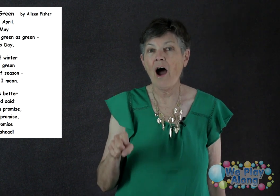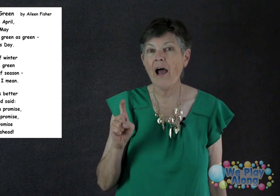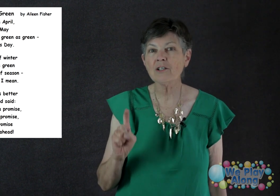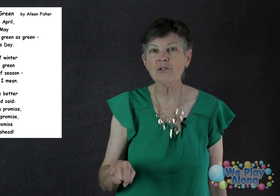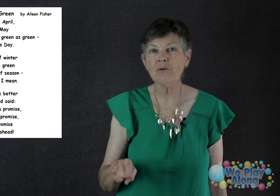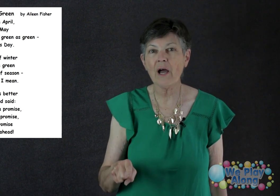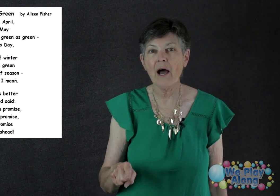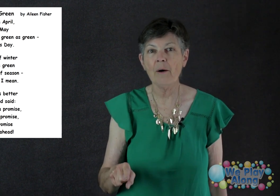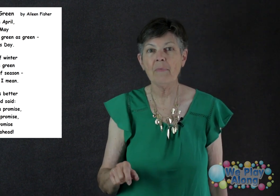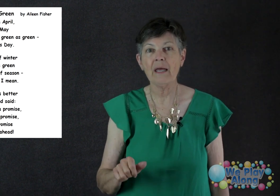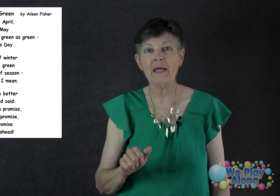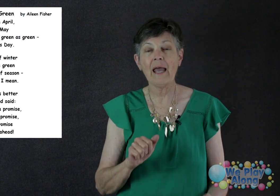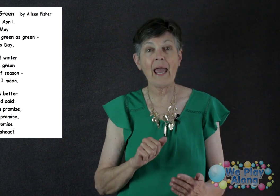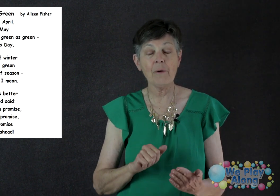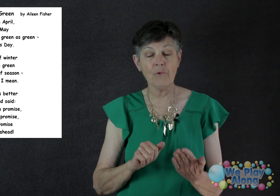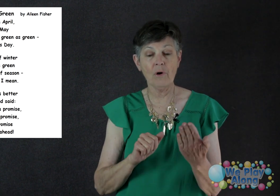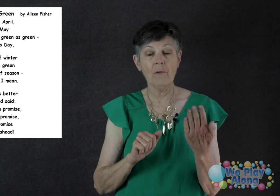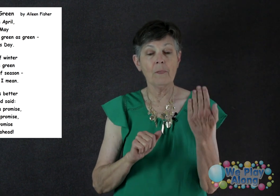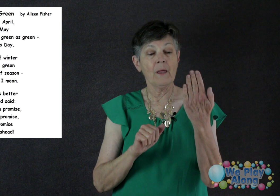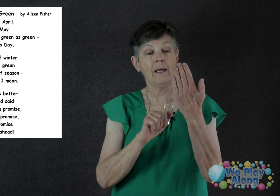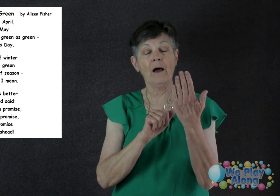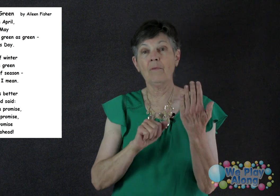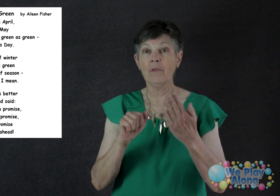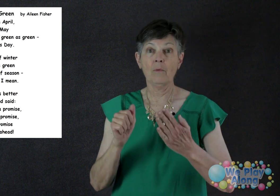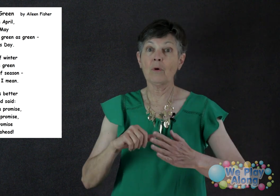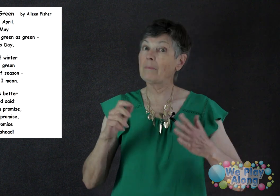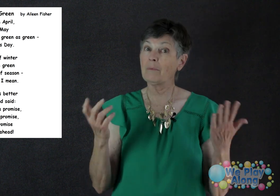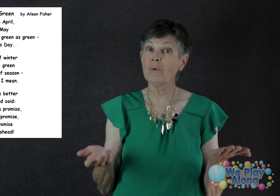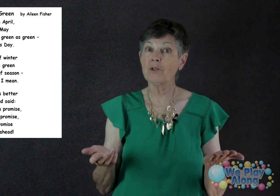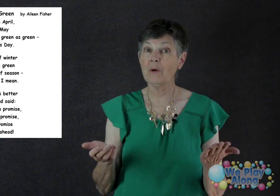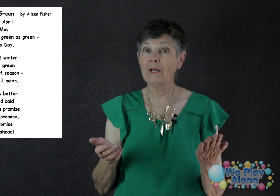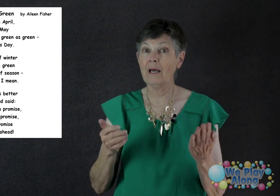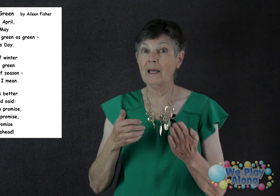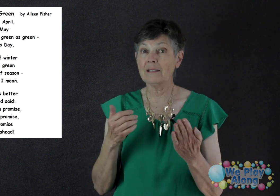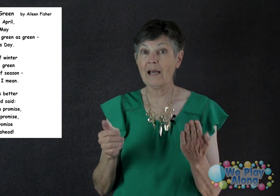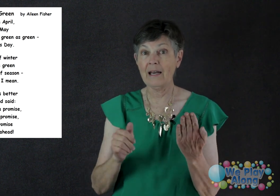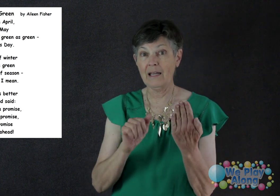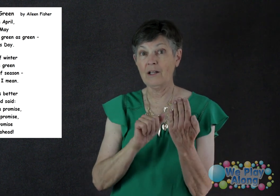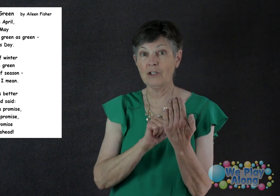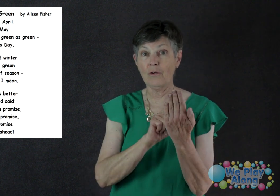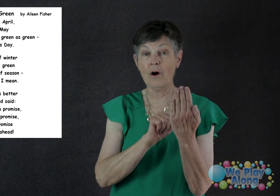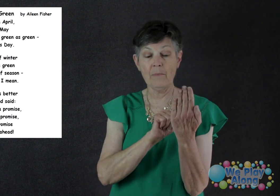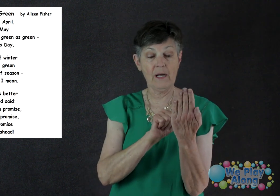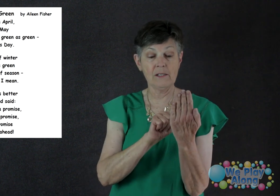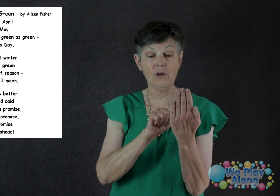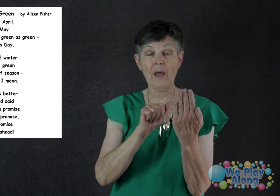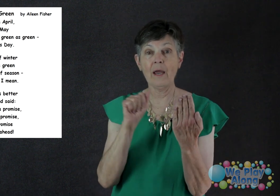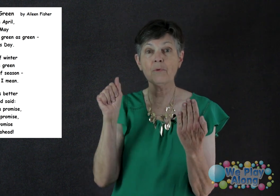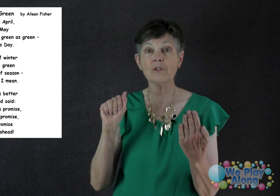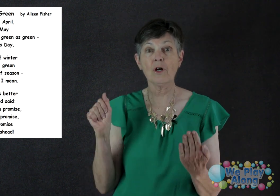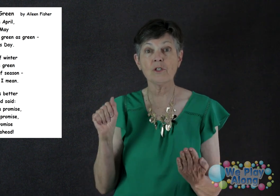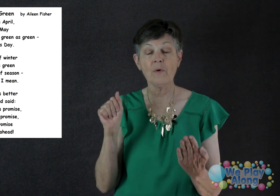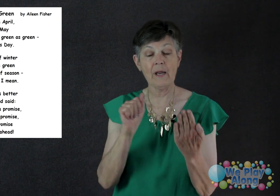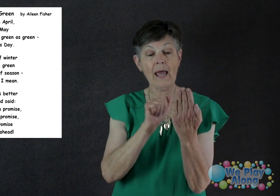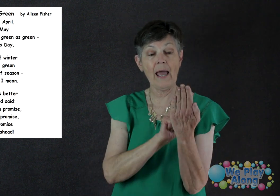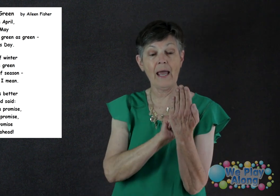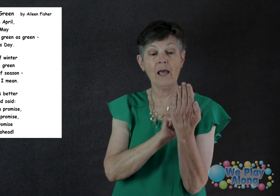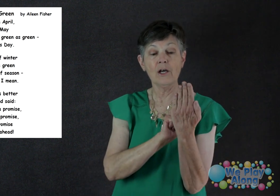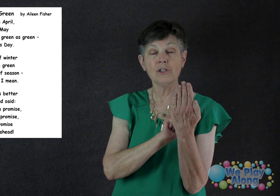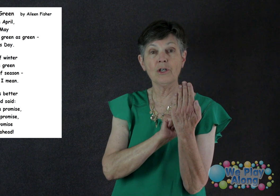it ought to come in April. Now, remember we're doing signed English for our month, so April starts with an A, so you're